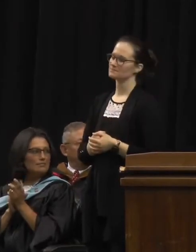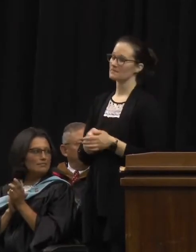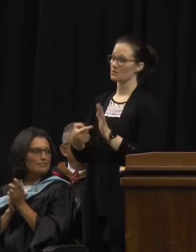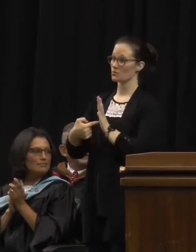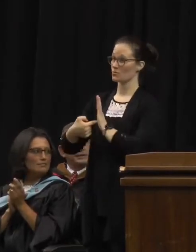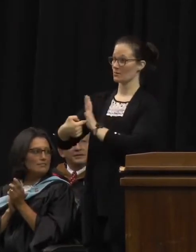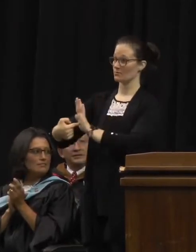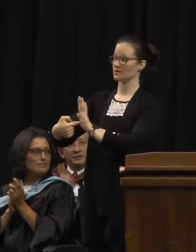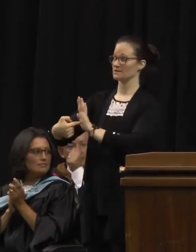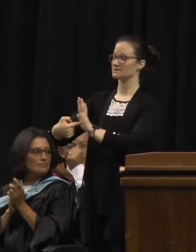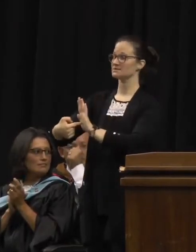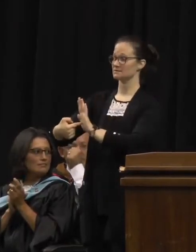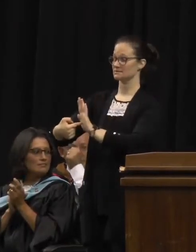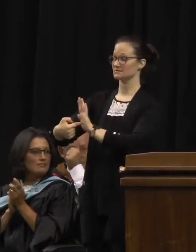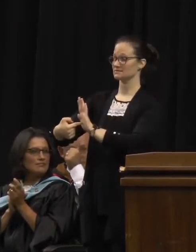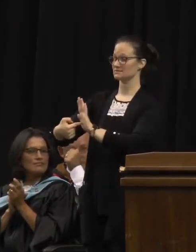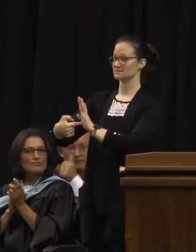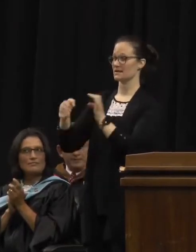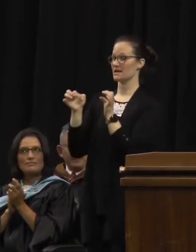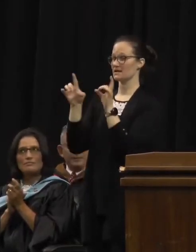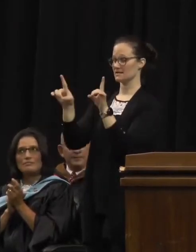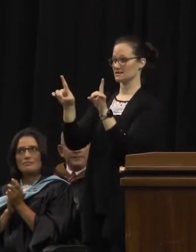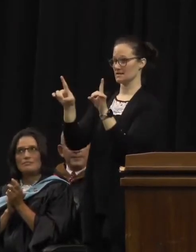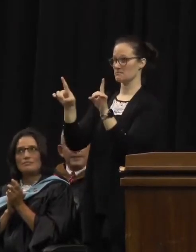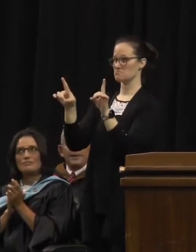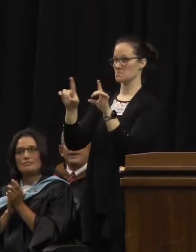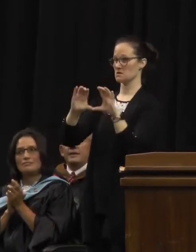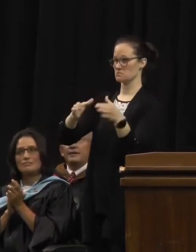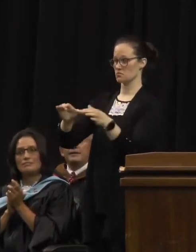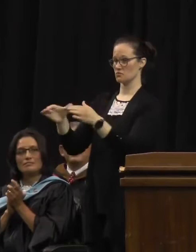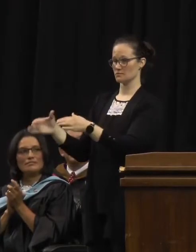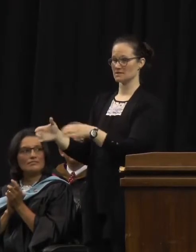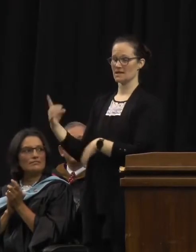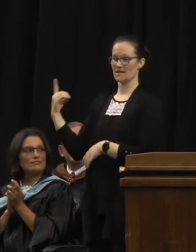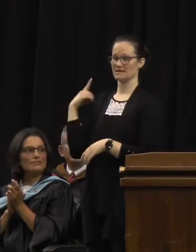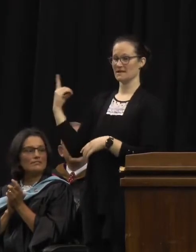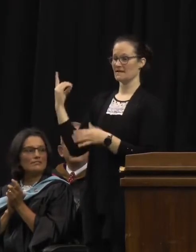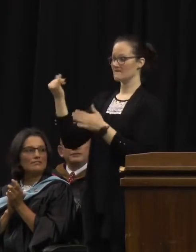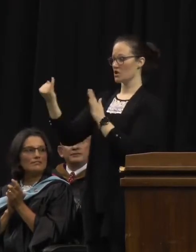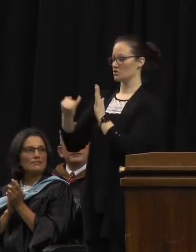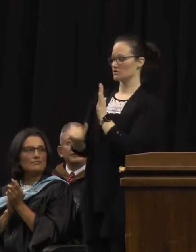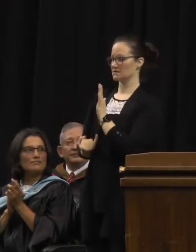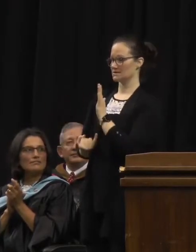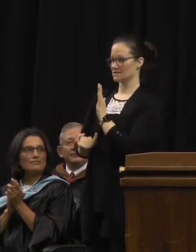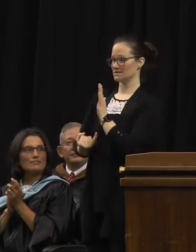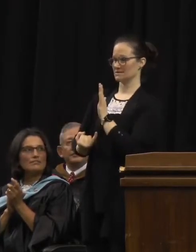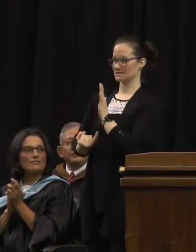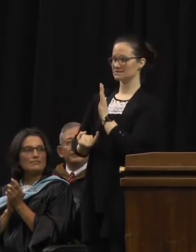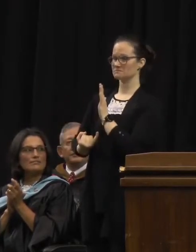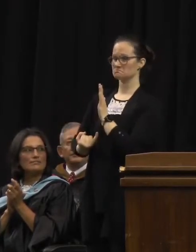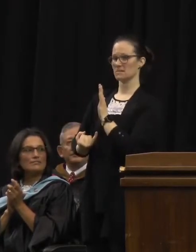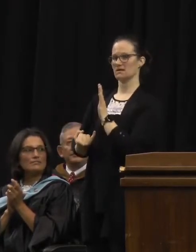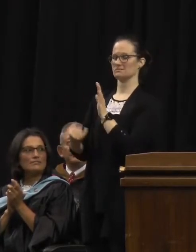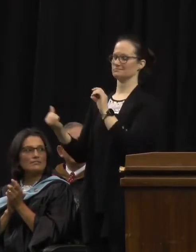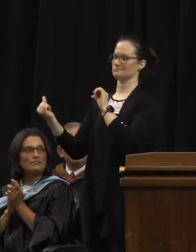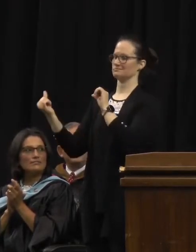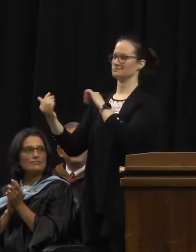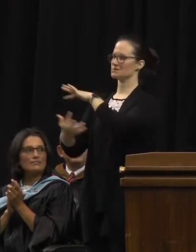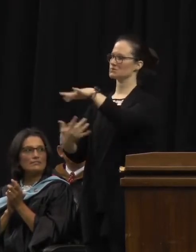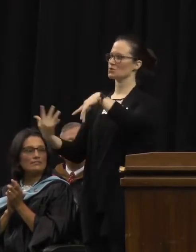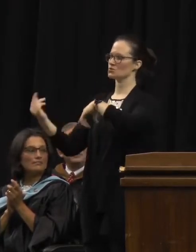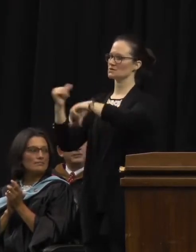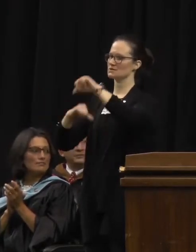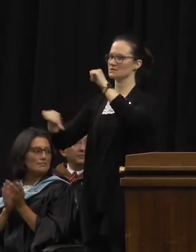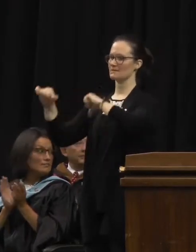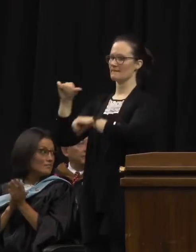And representing our academic divisions, the Dean of Arts, Humanities, and Social Sciences,